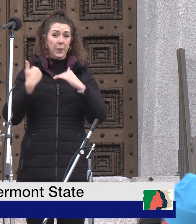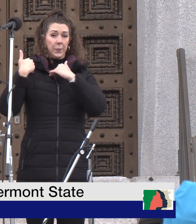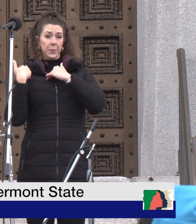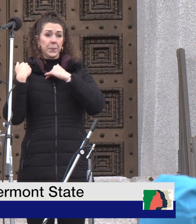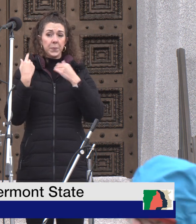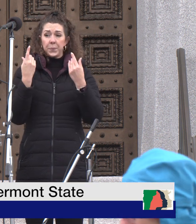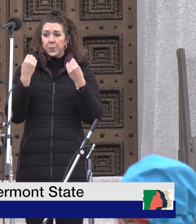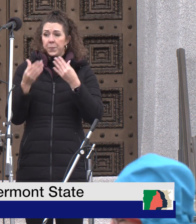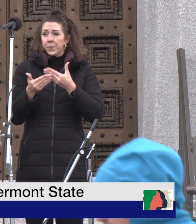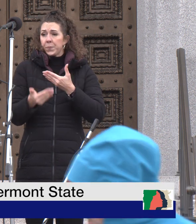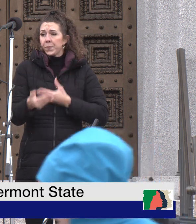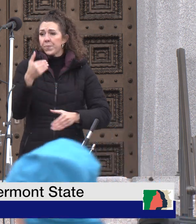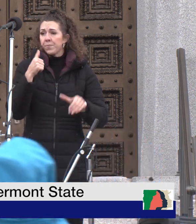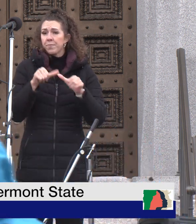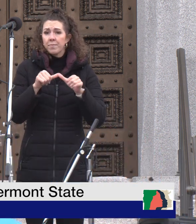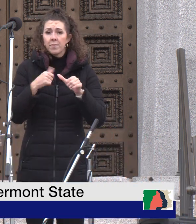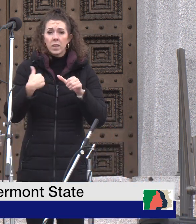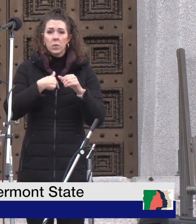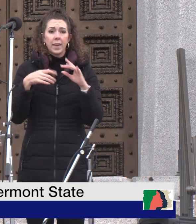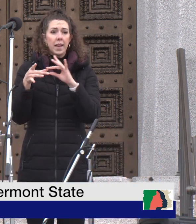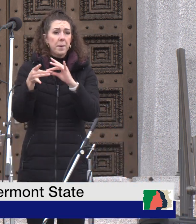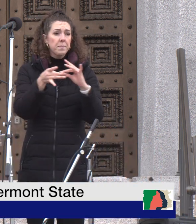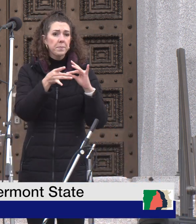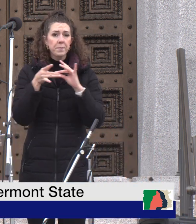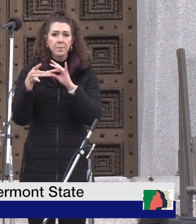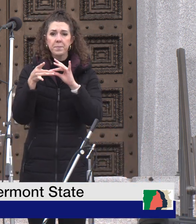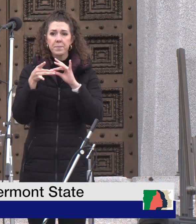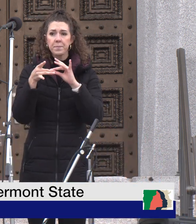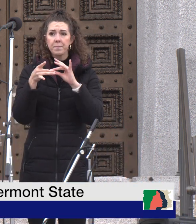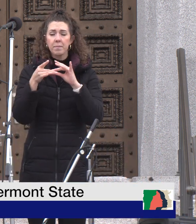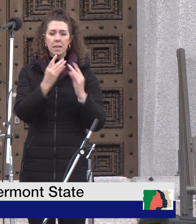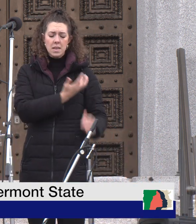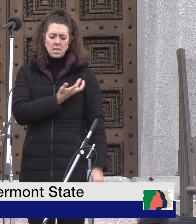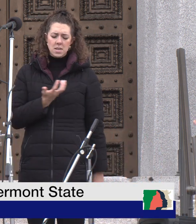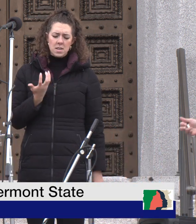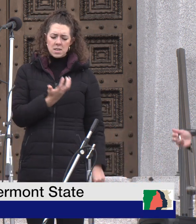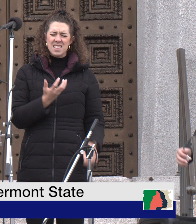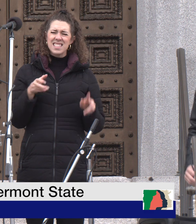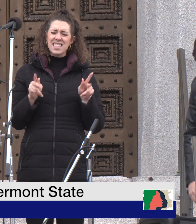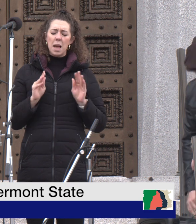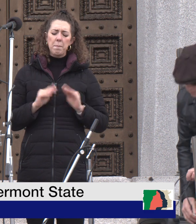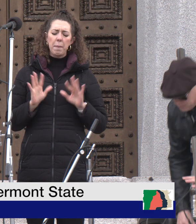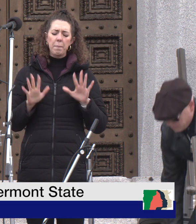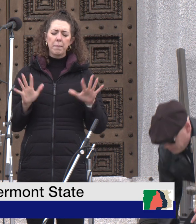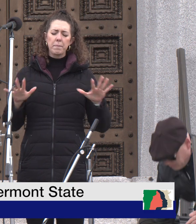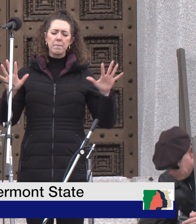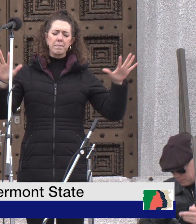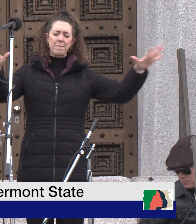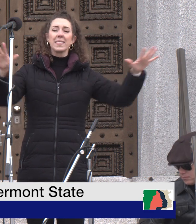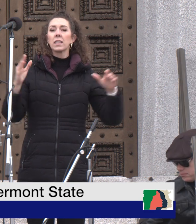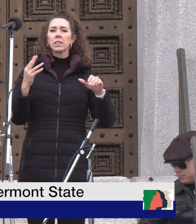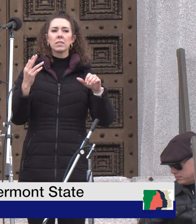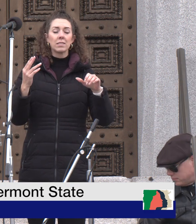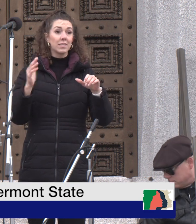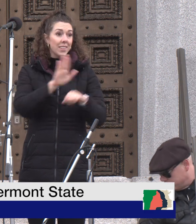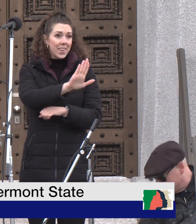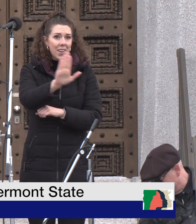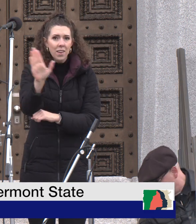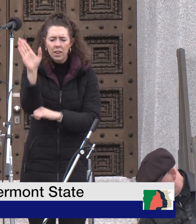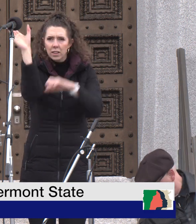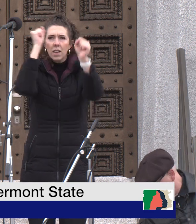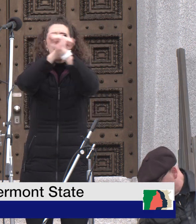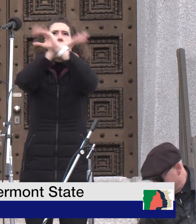remember that, to stand together and bring that into the future. That's what we have to do. Using our